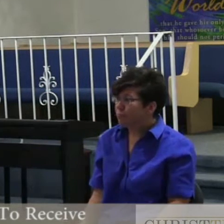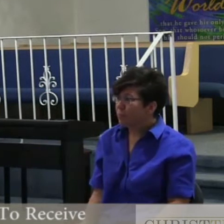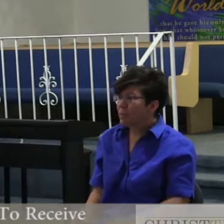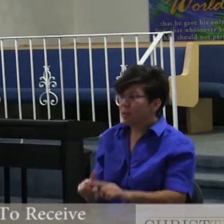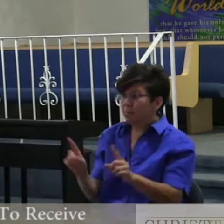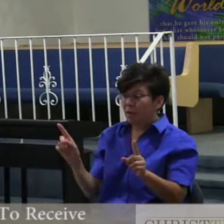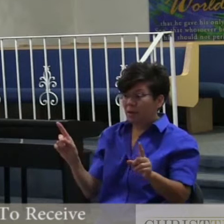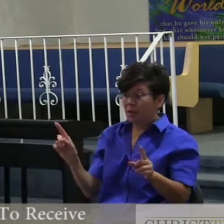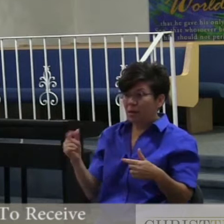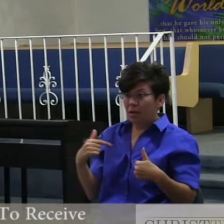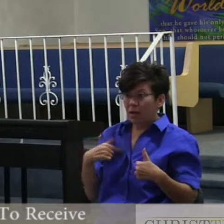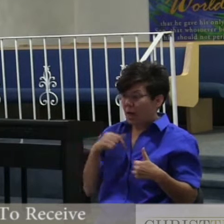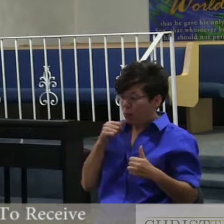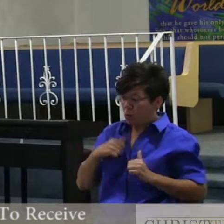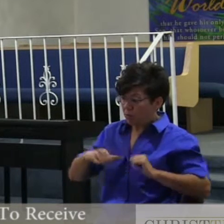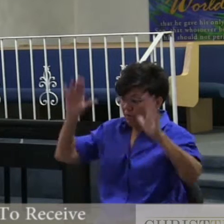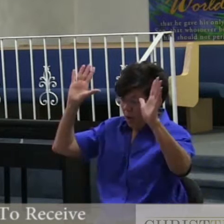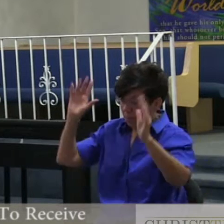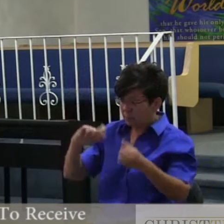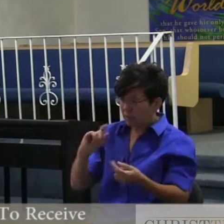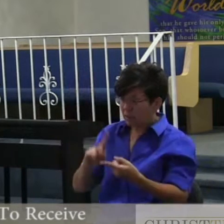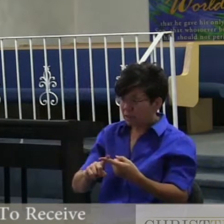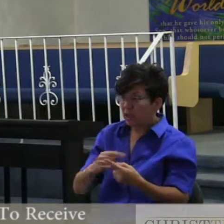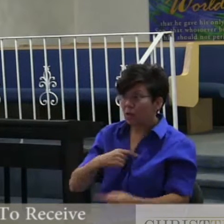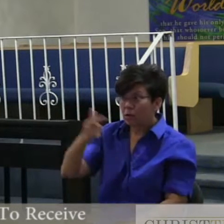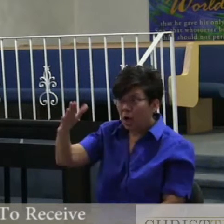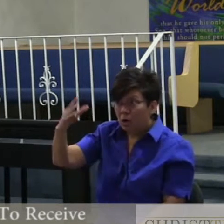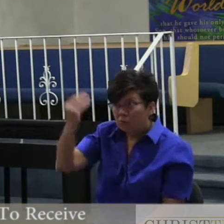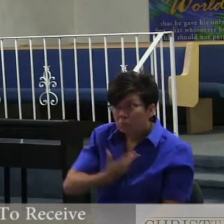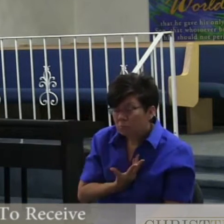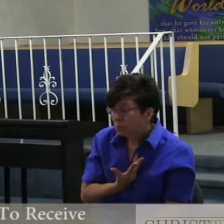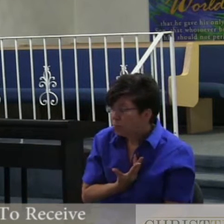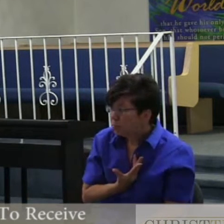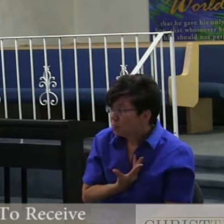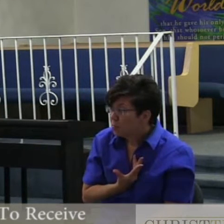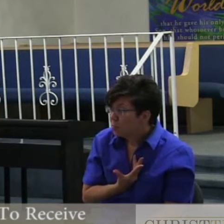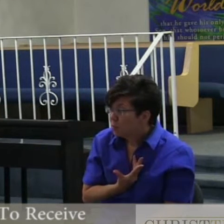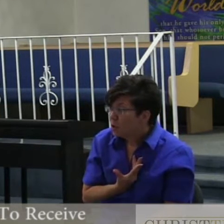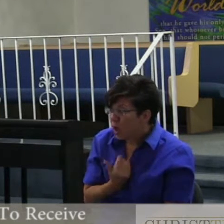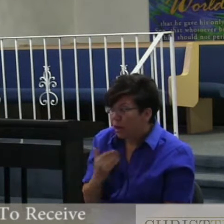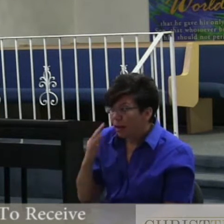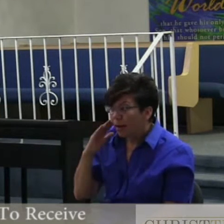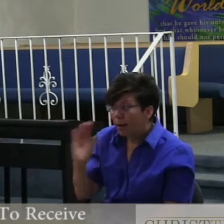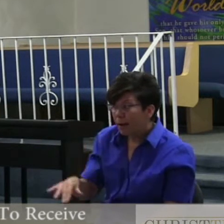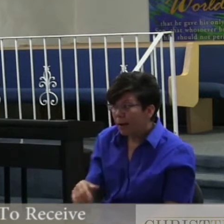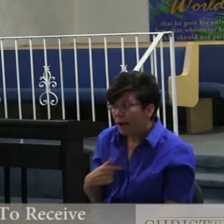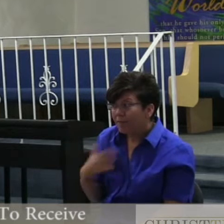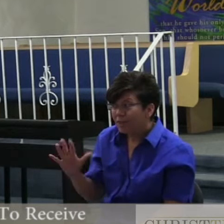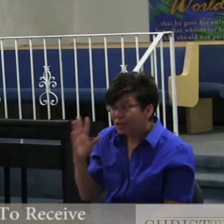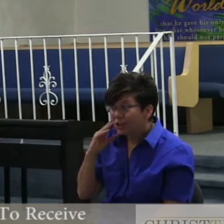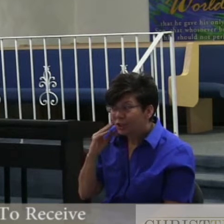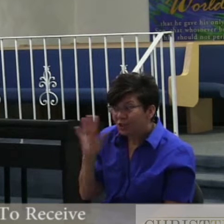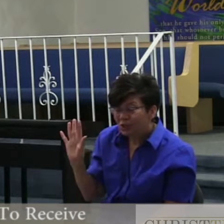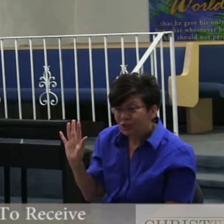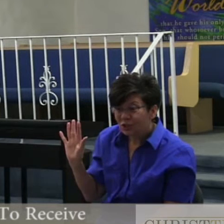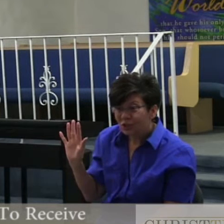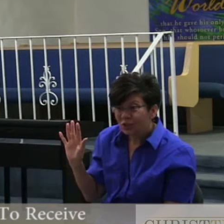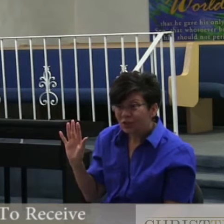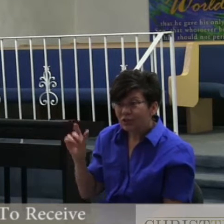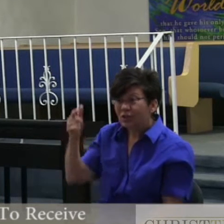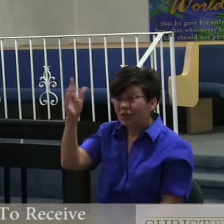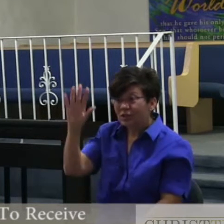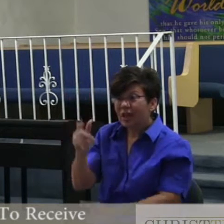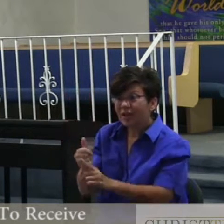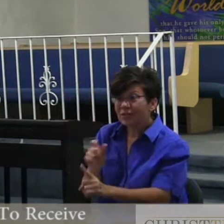But I'm not going to get up until I get my help from God. Because I know I've been there. God is